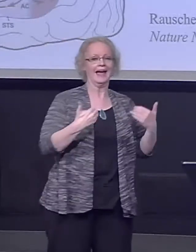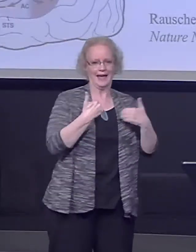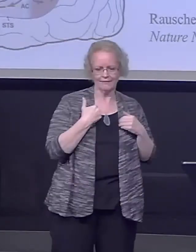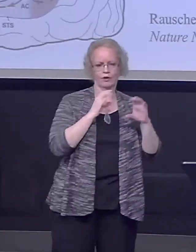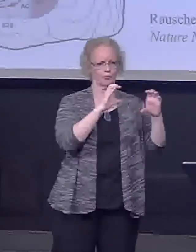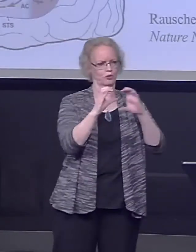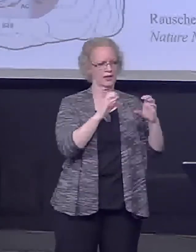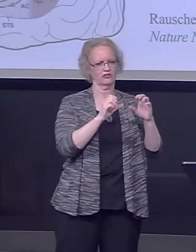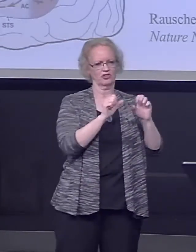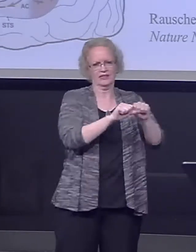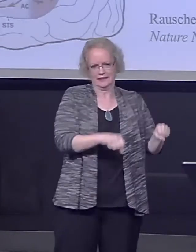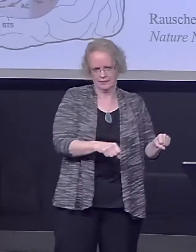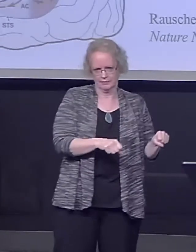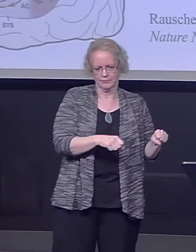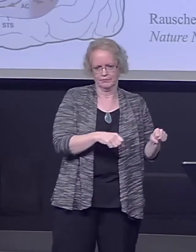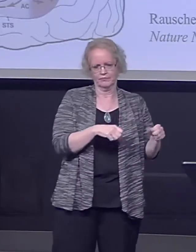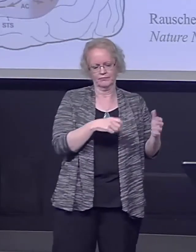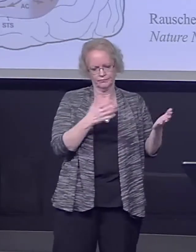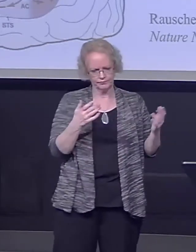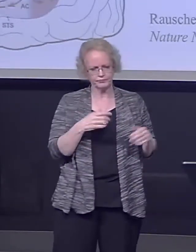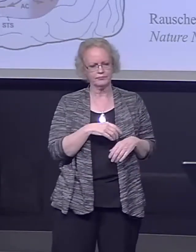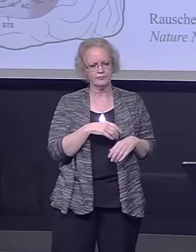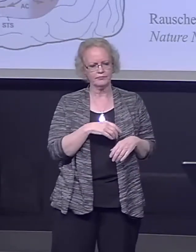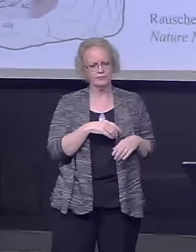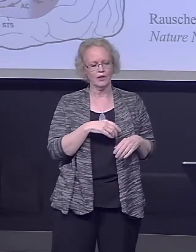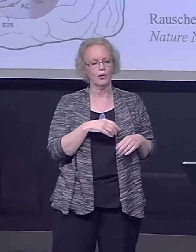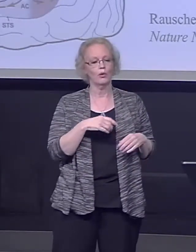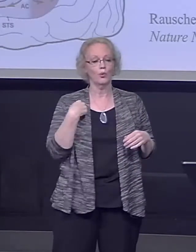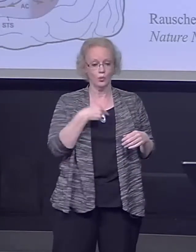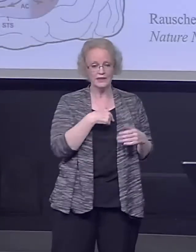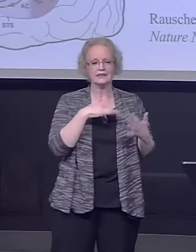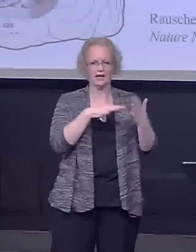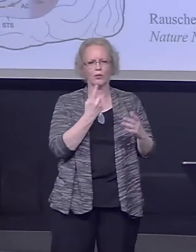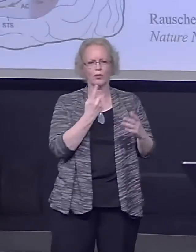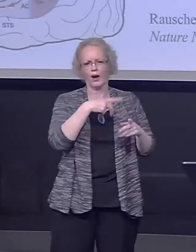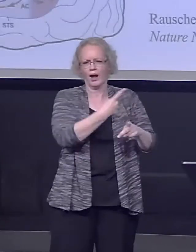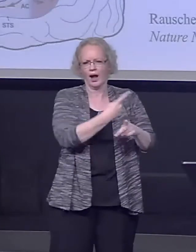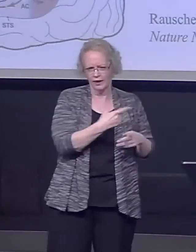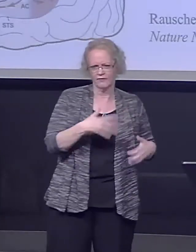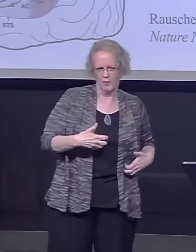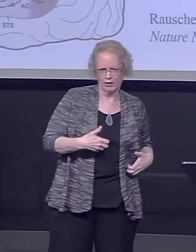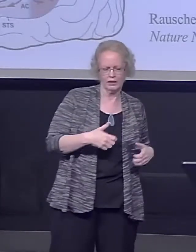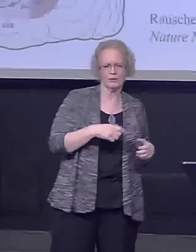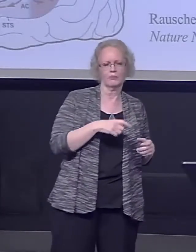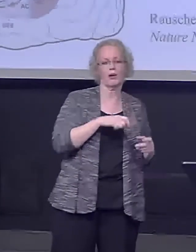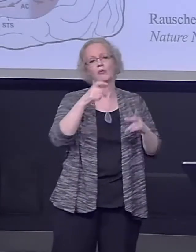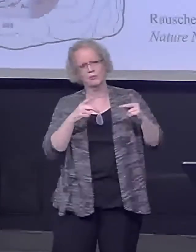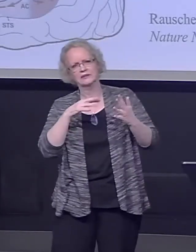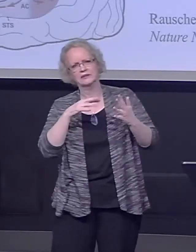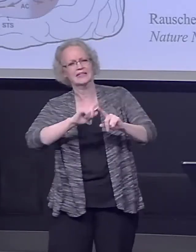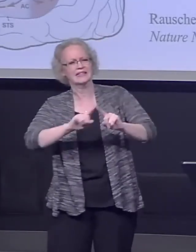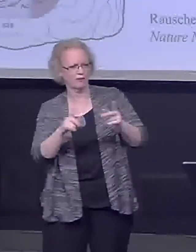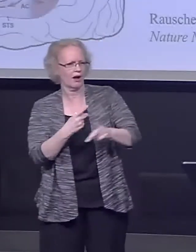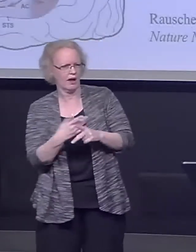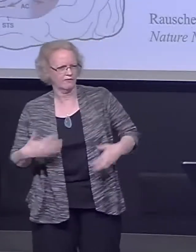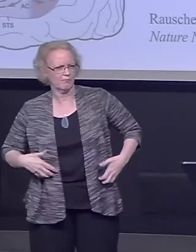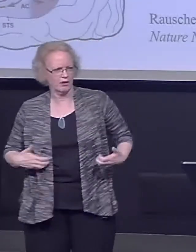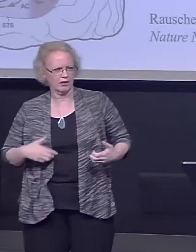non-human primate, the rhesus monkey. Other people are studying the marmoset, which is also a very communicative monkey